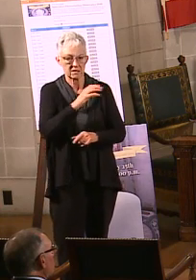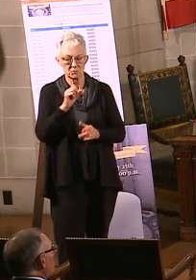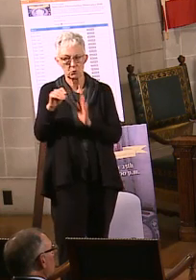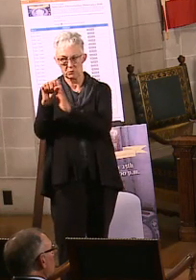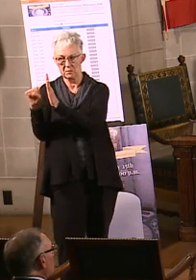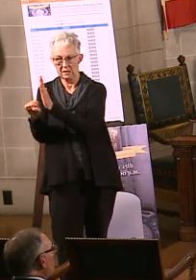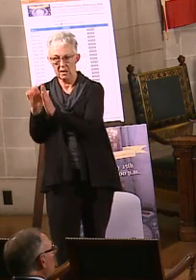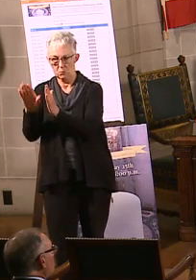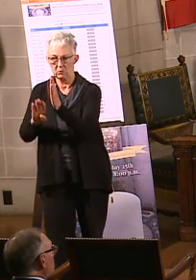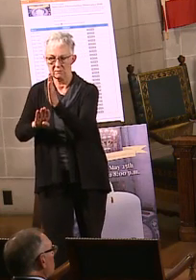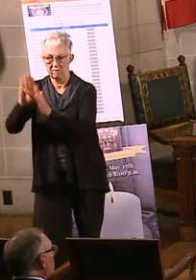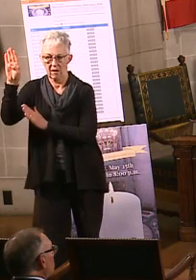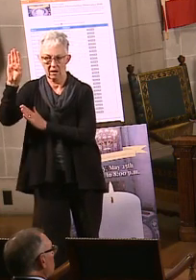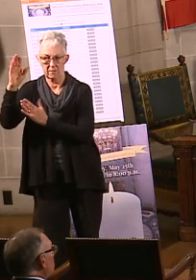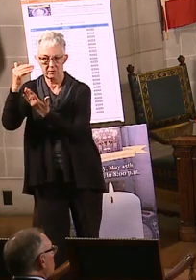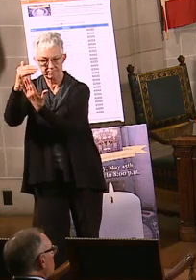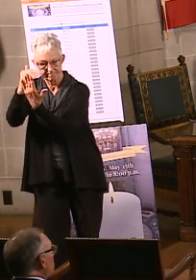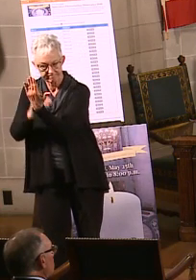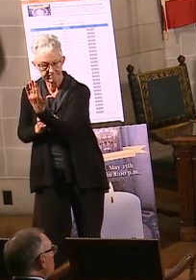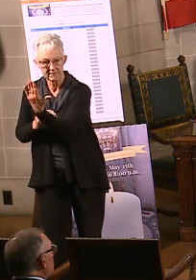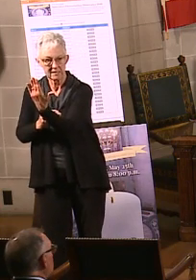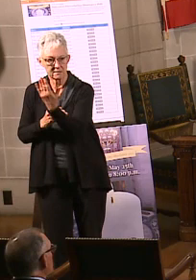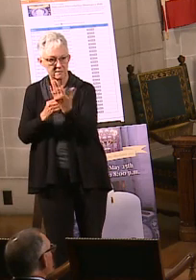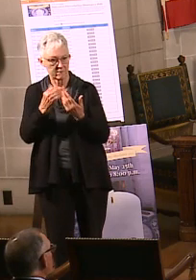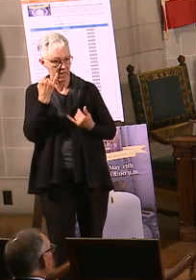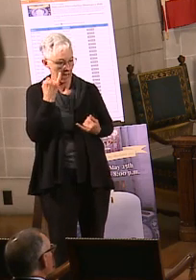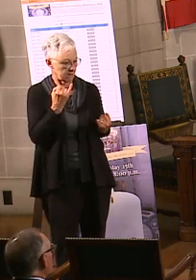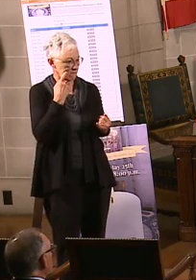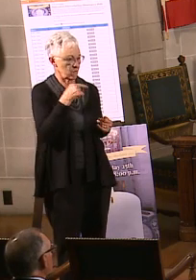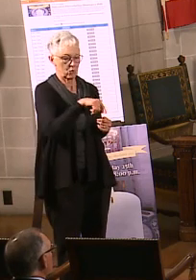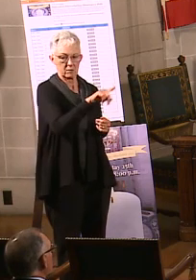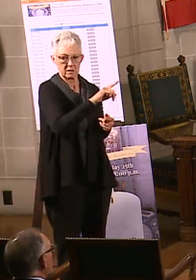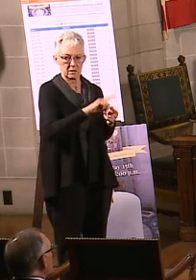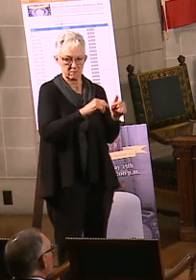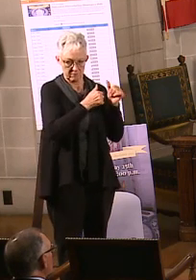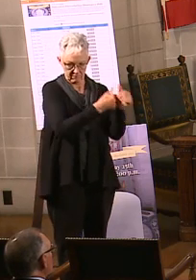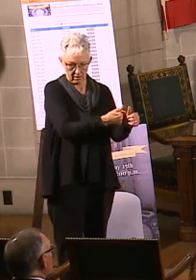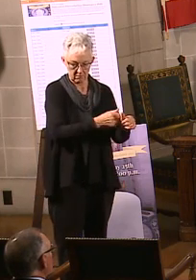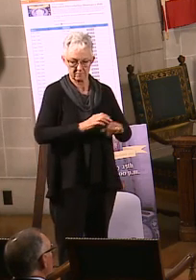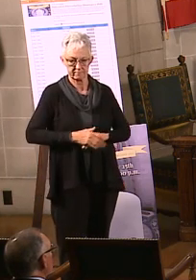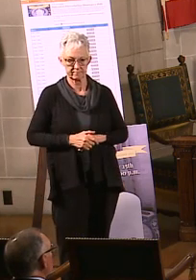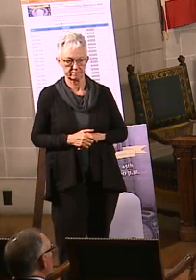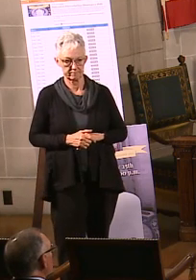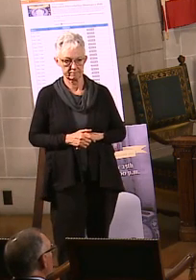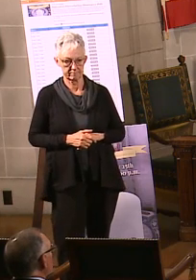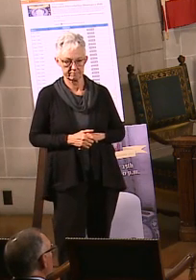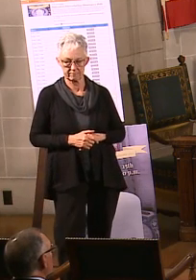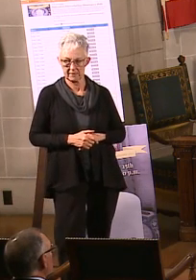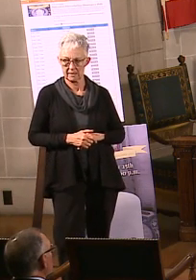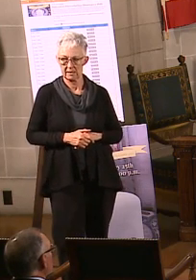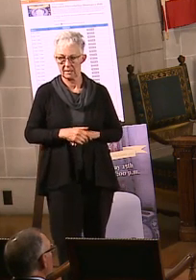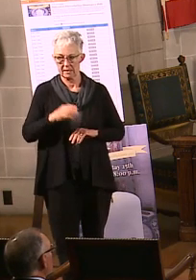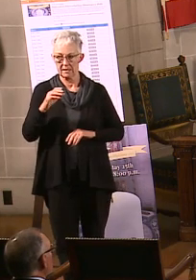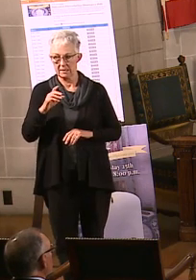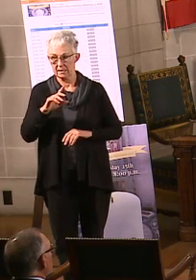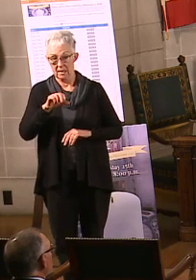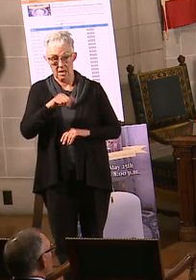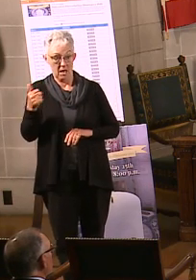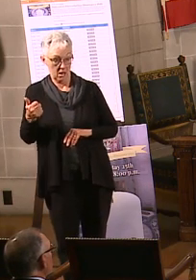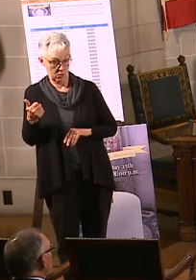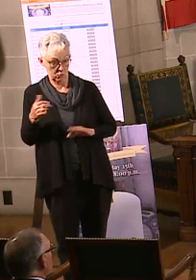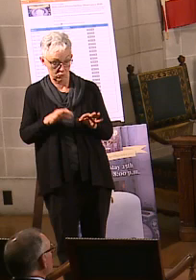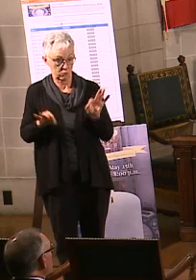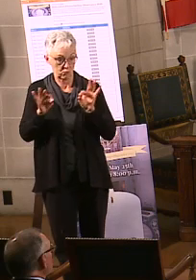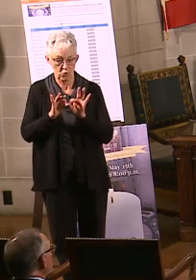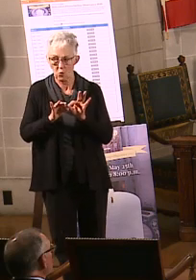should operate. Second thing that kind of relates to that is PPE requests, so personal protective equipment. The state